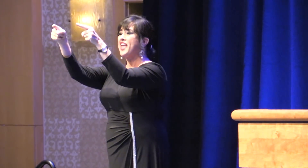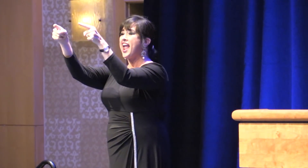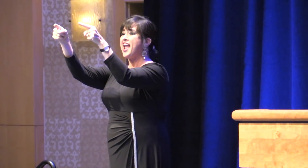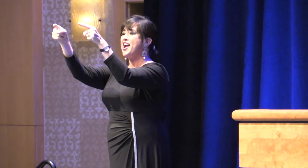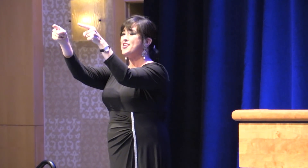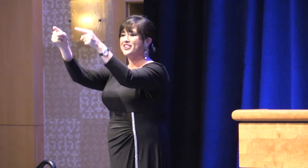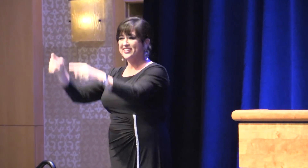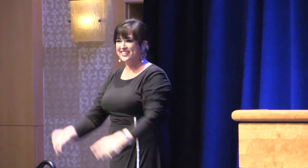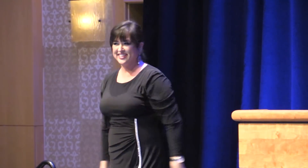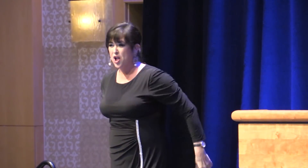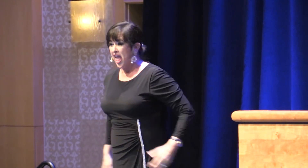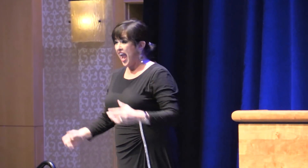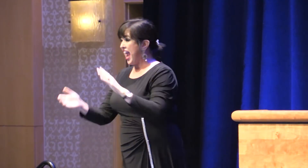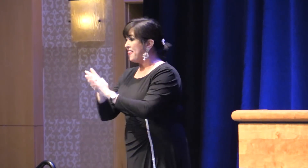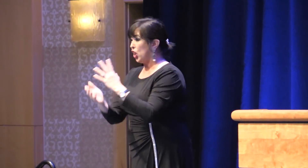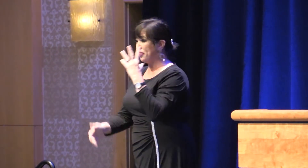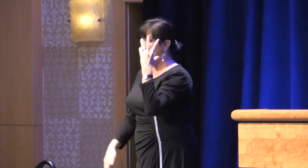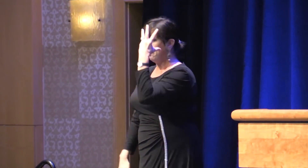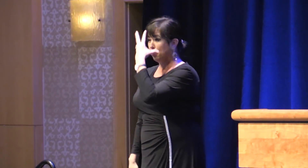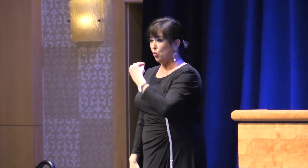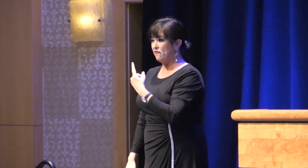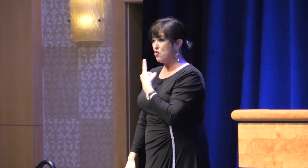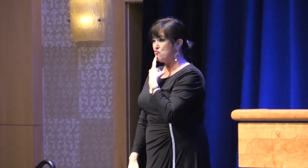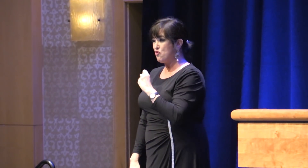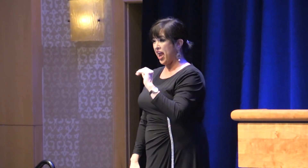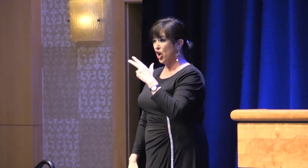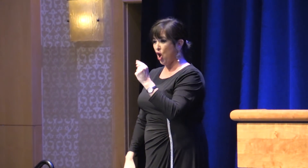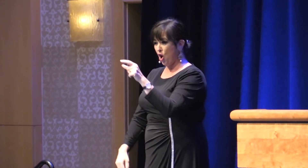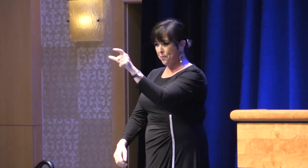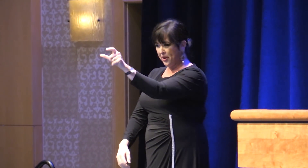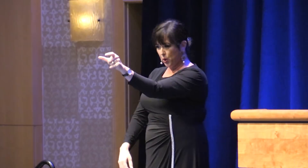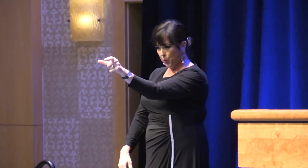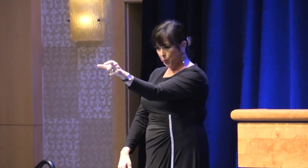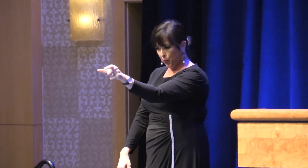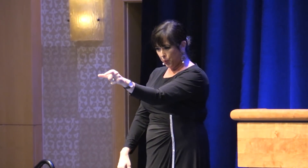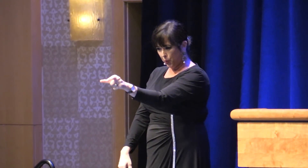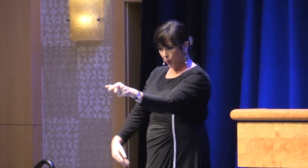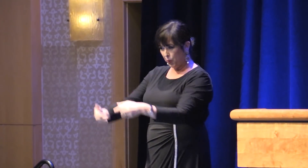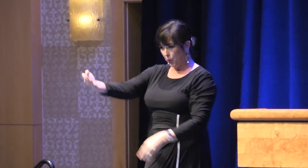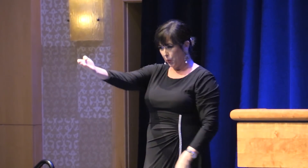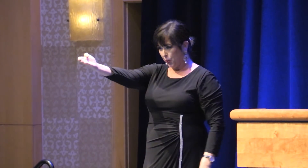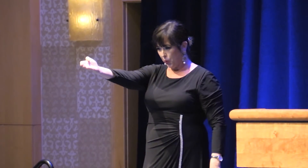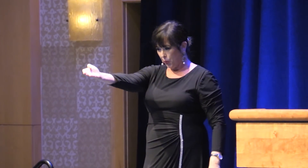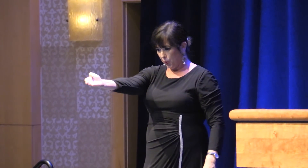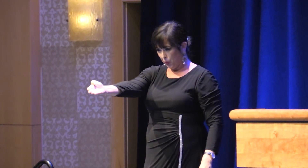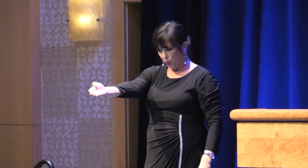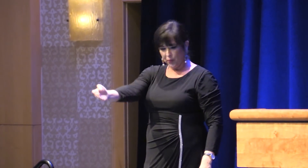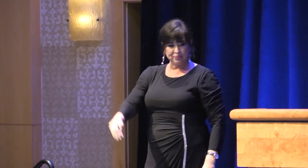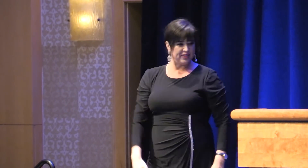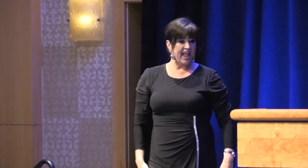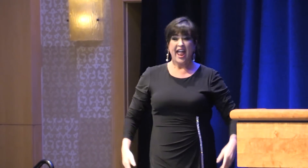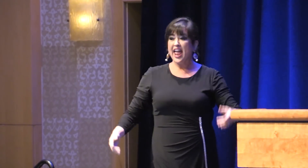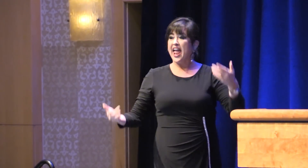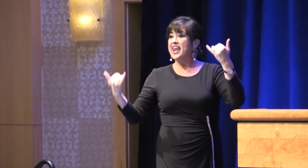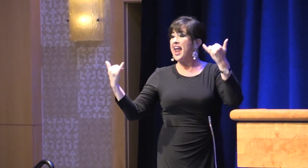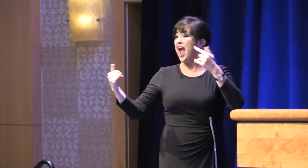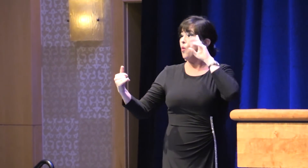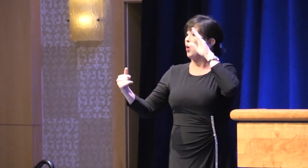our VIPs, and there's a bunch of them waiting in the back of the room. As you can see, we have a gorgeous red carpet down